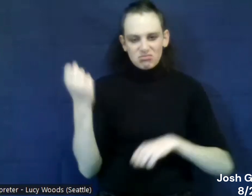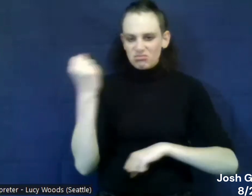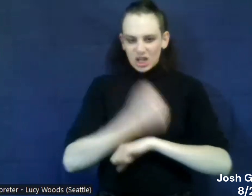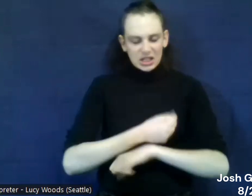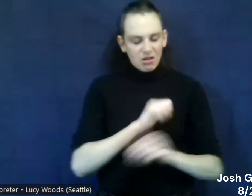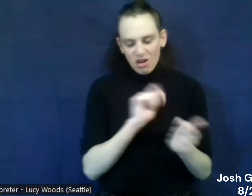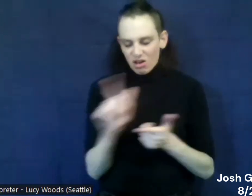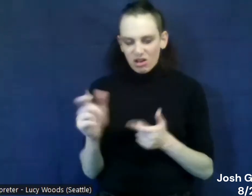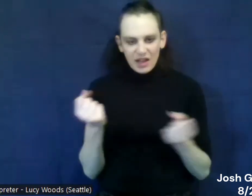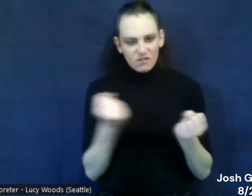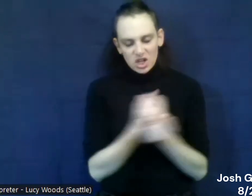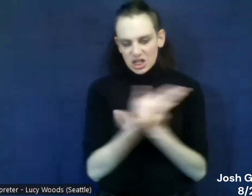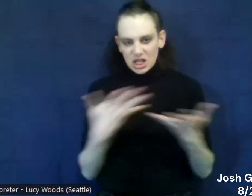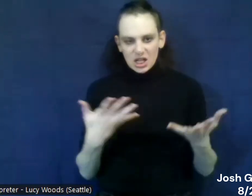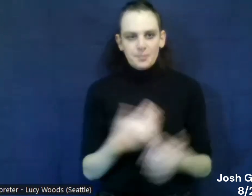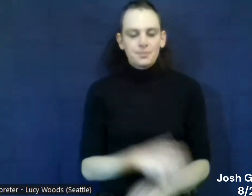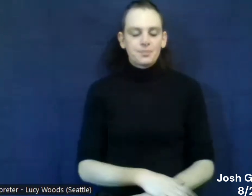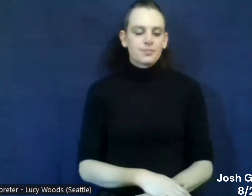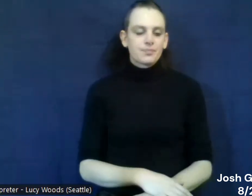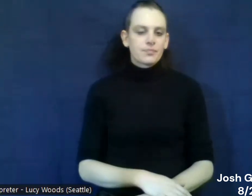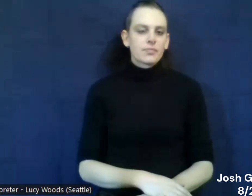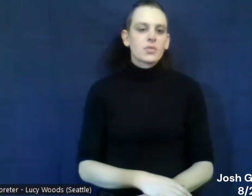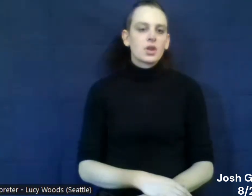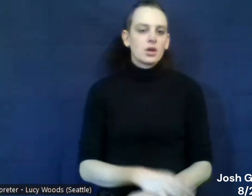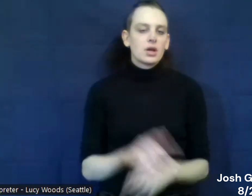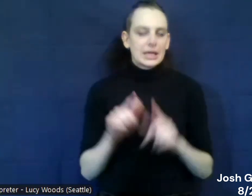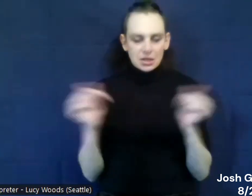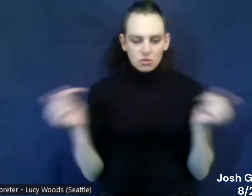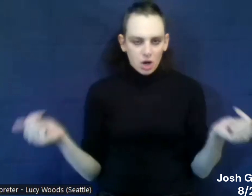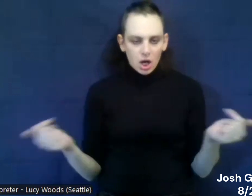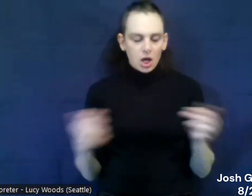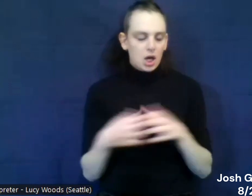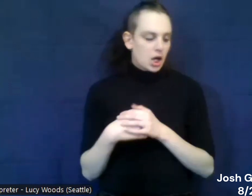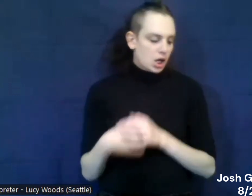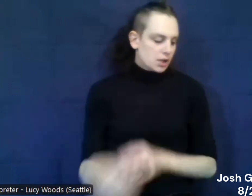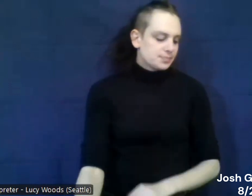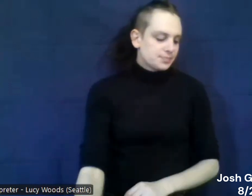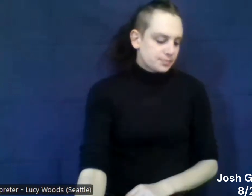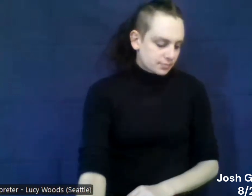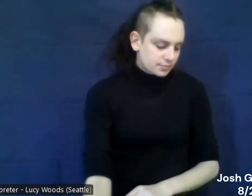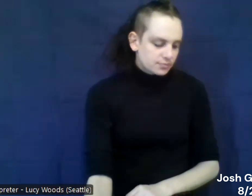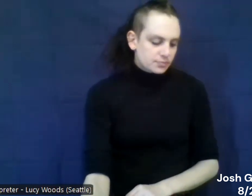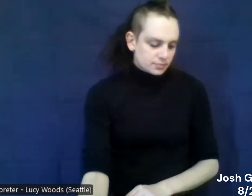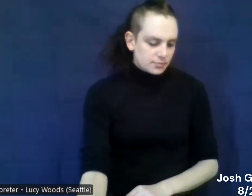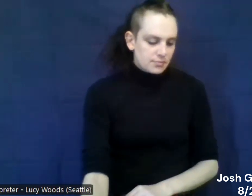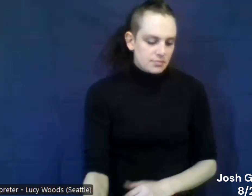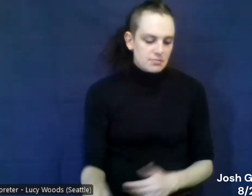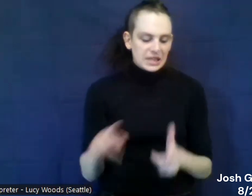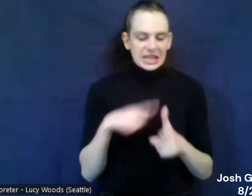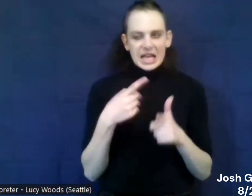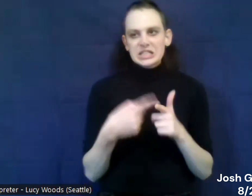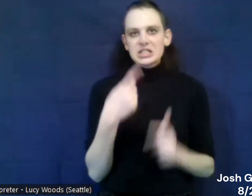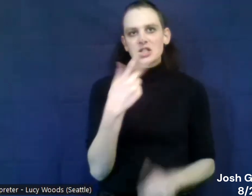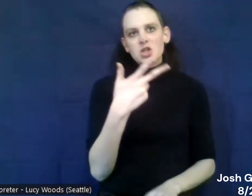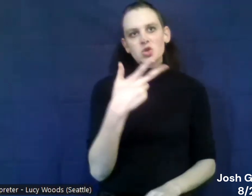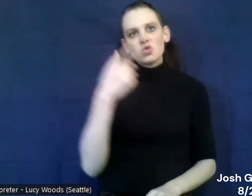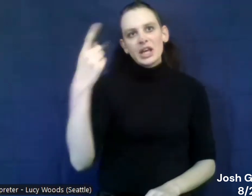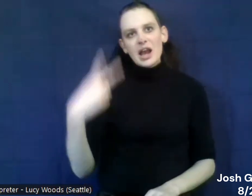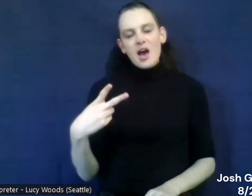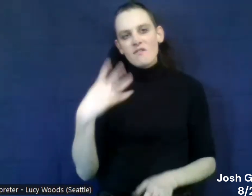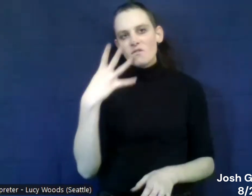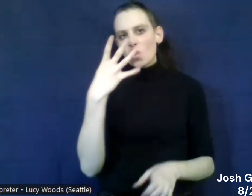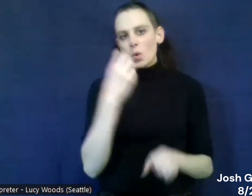And I spent the next nearly like 3.5, 4 years almost,